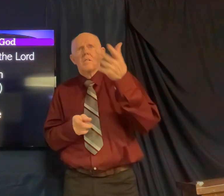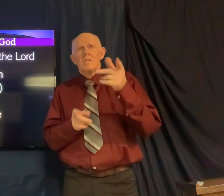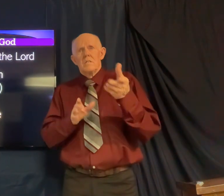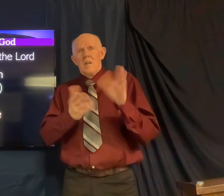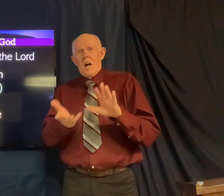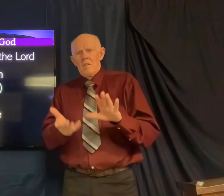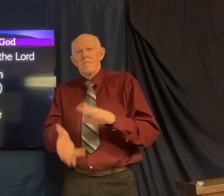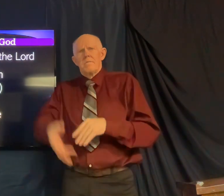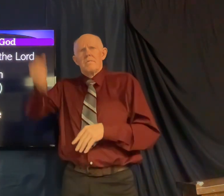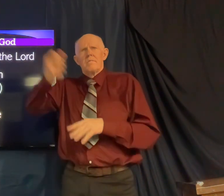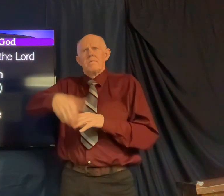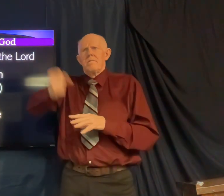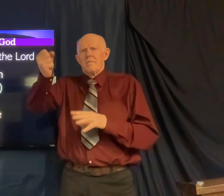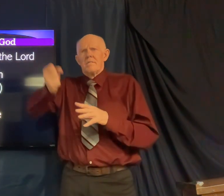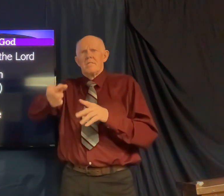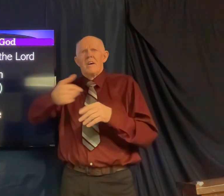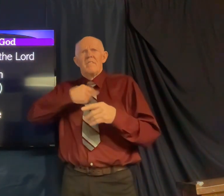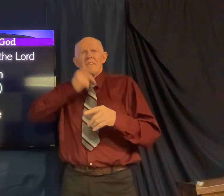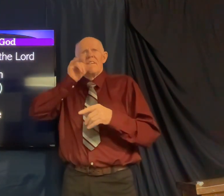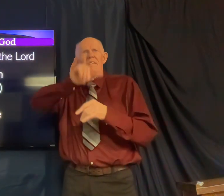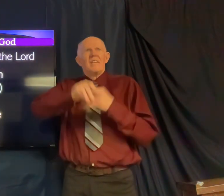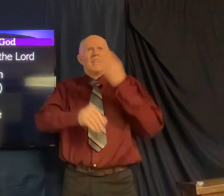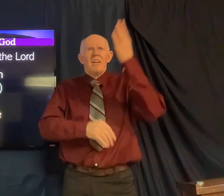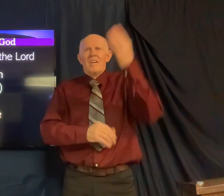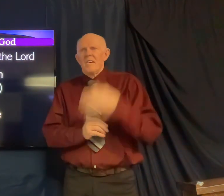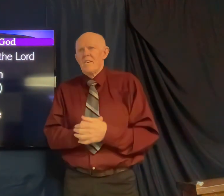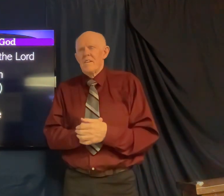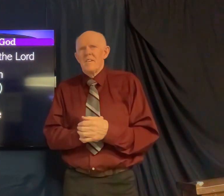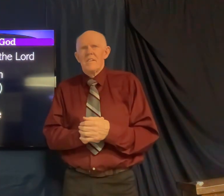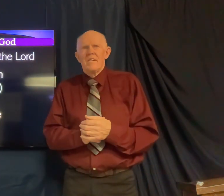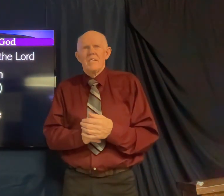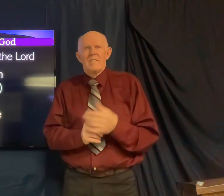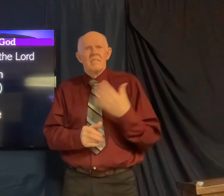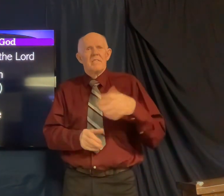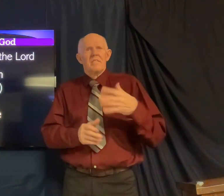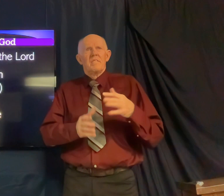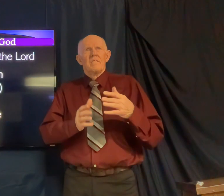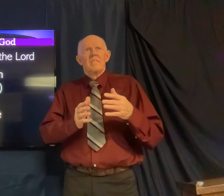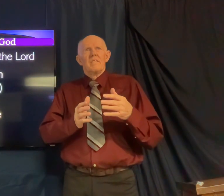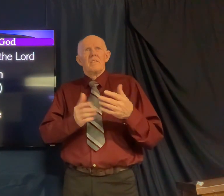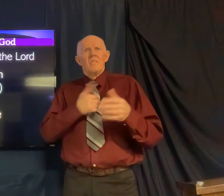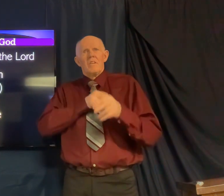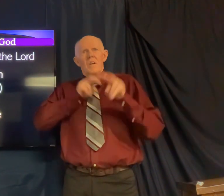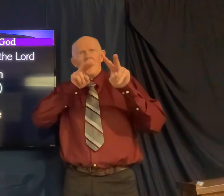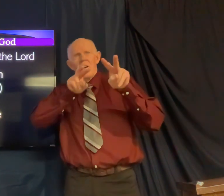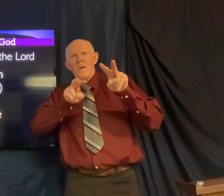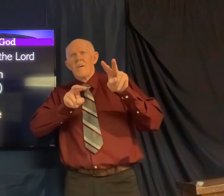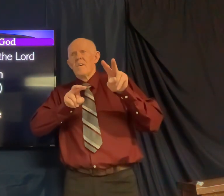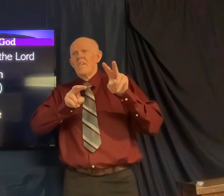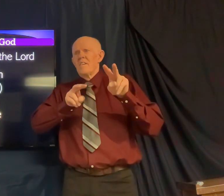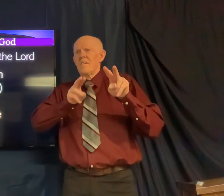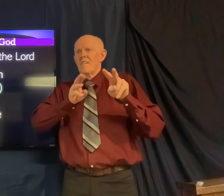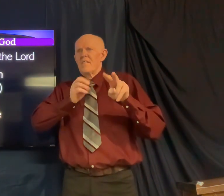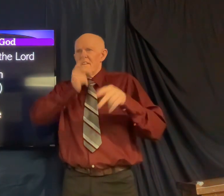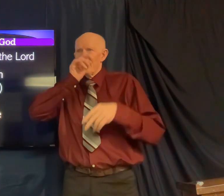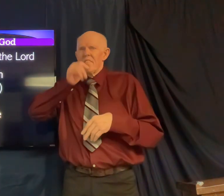In the future, when we die, he will take us there with him. We look.